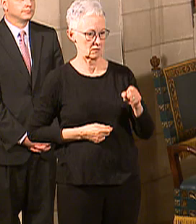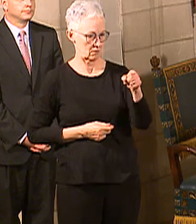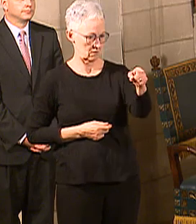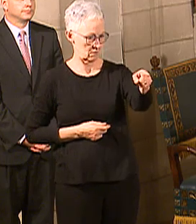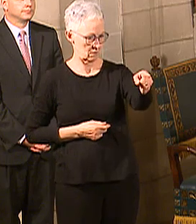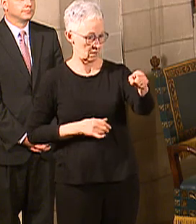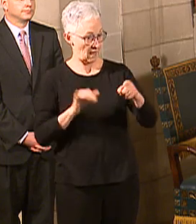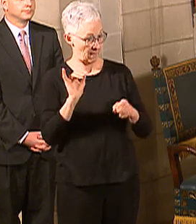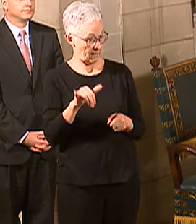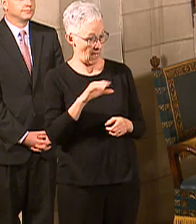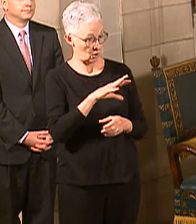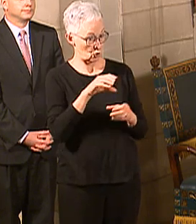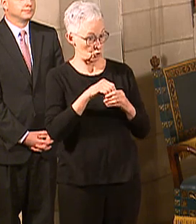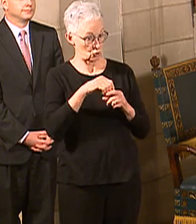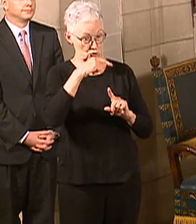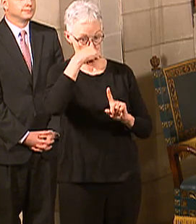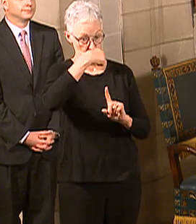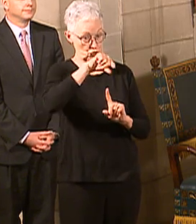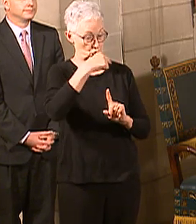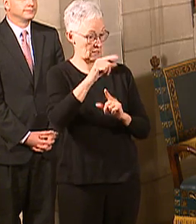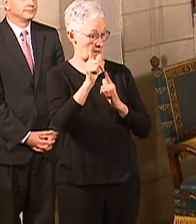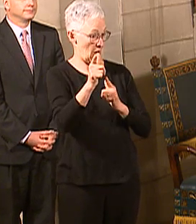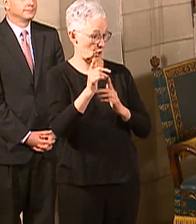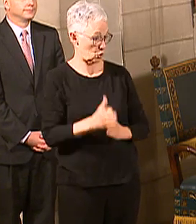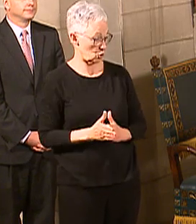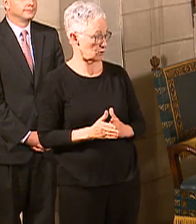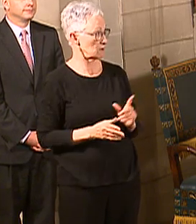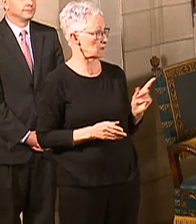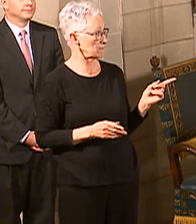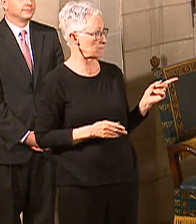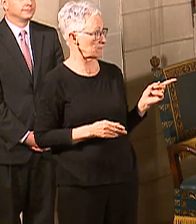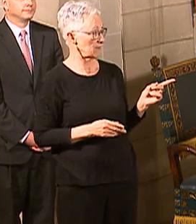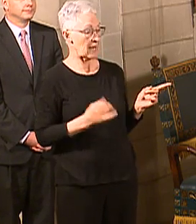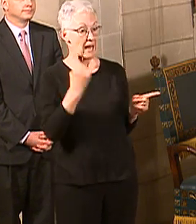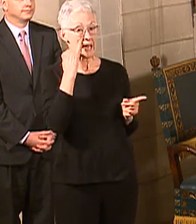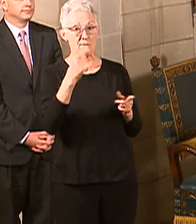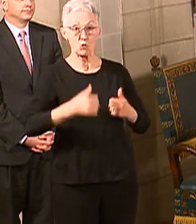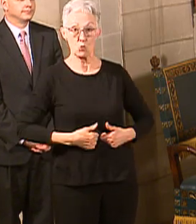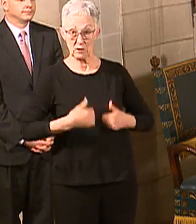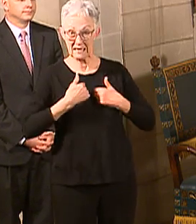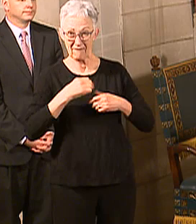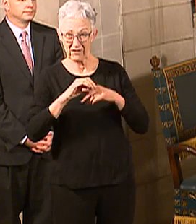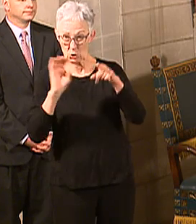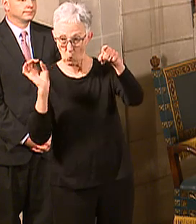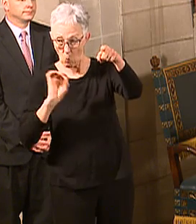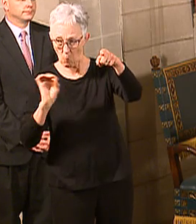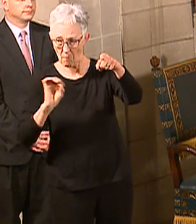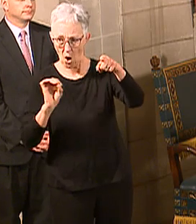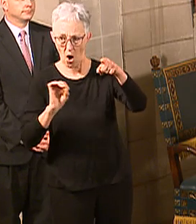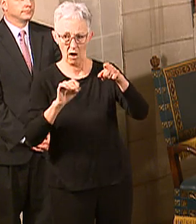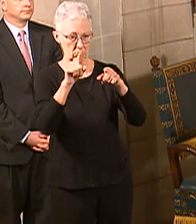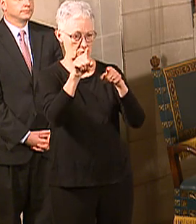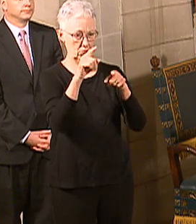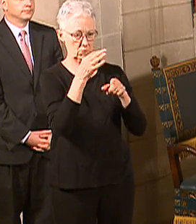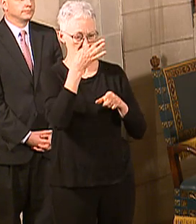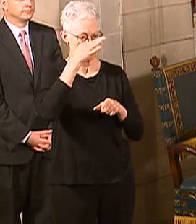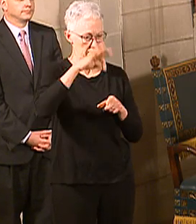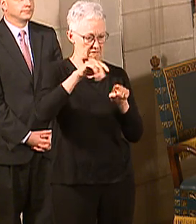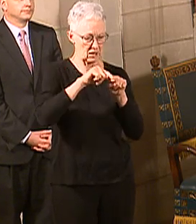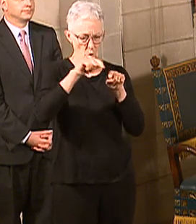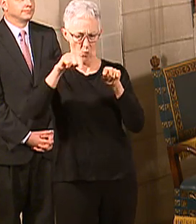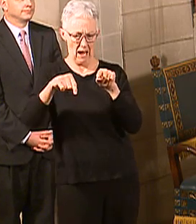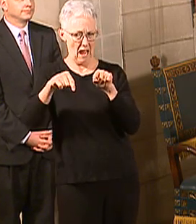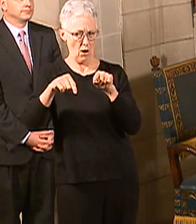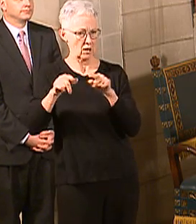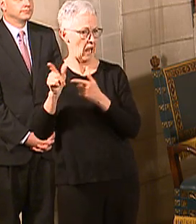So again, if you're to turkey hunting, it depends where you're going. If you're just going to go outside of Omaha and do it blind, you're really not going to put a lot of other people at risk, and you're not going to be, again,